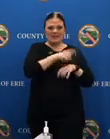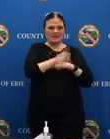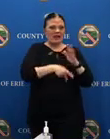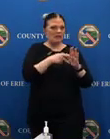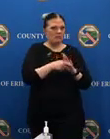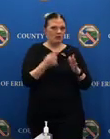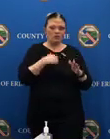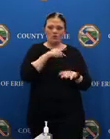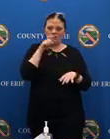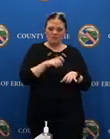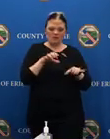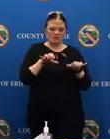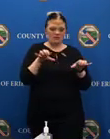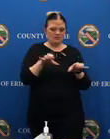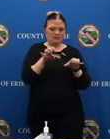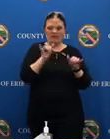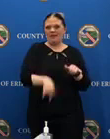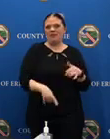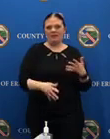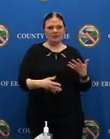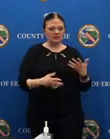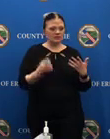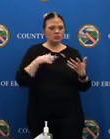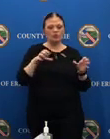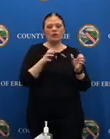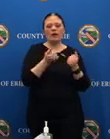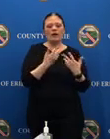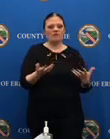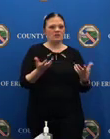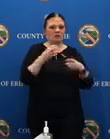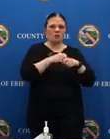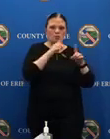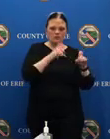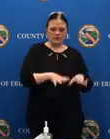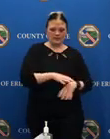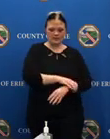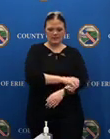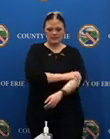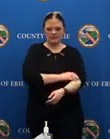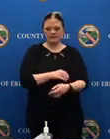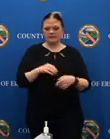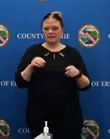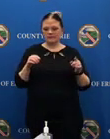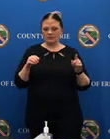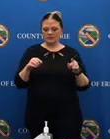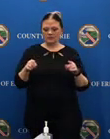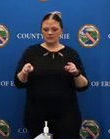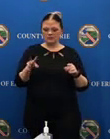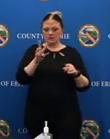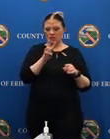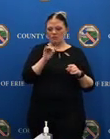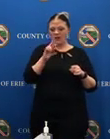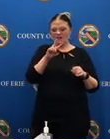this for. But we're doing everything we can right now, including with testing. Dave Graber, are you still on the line?